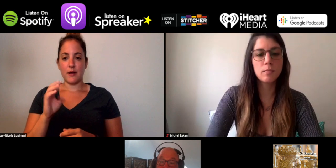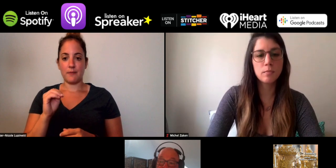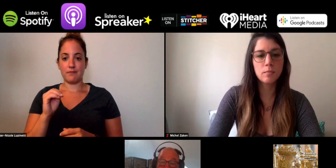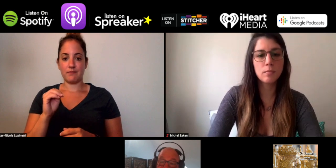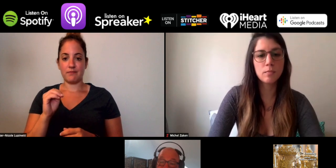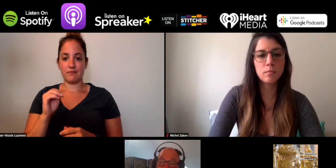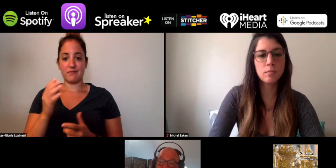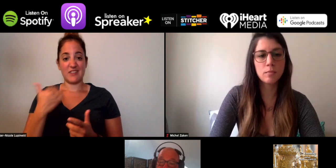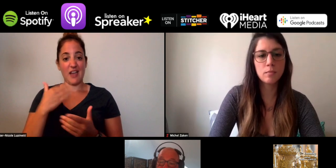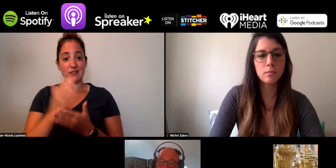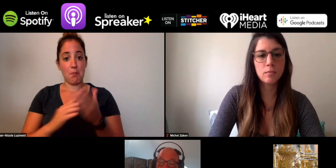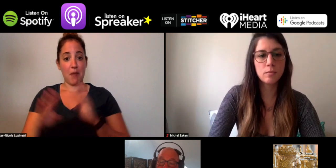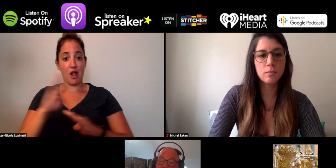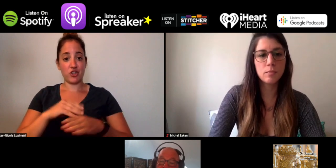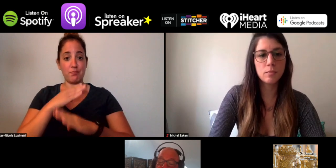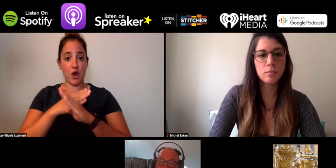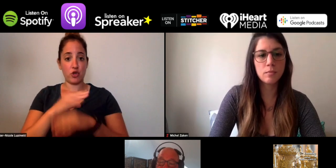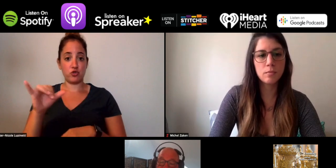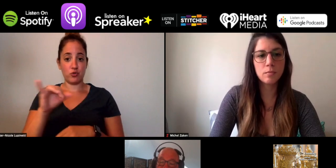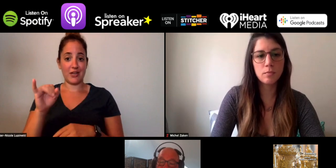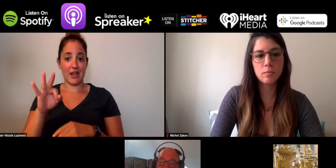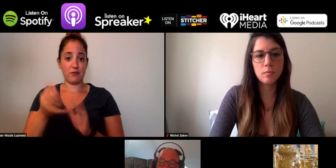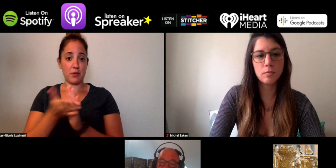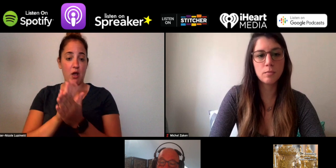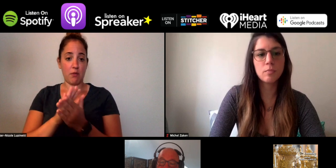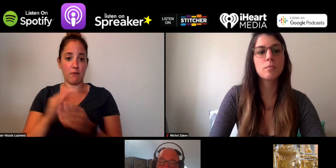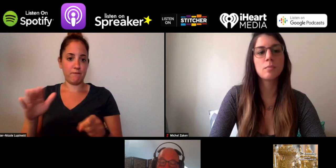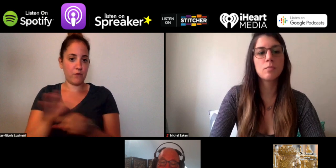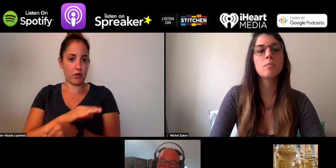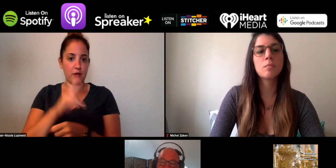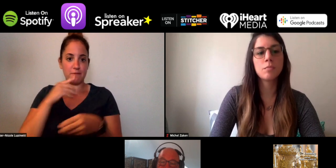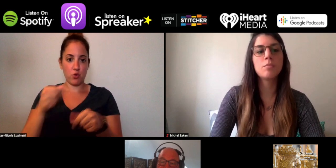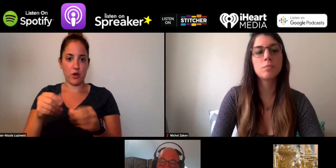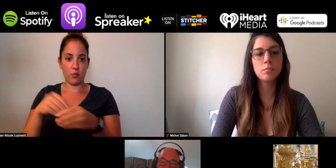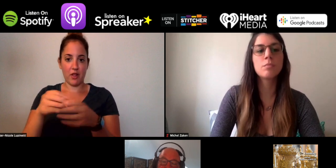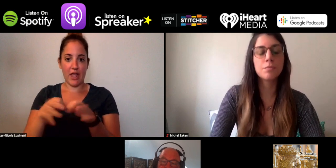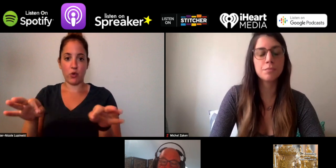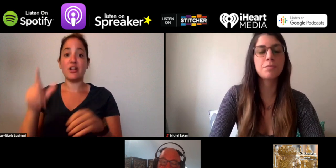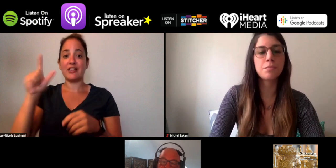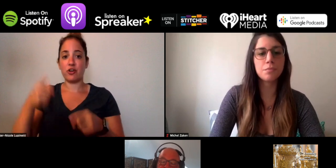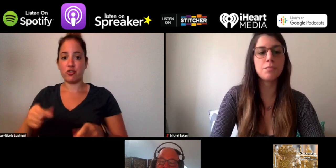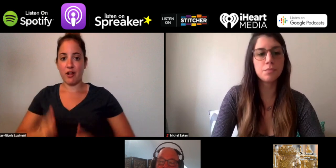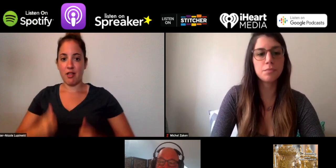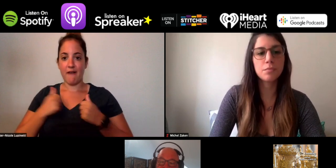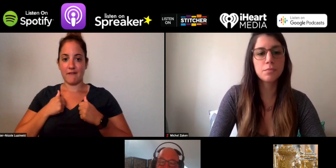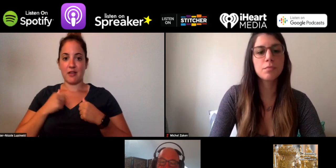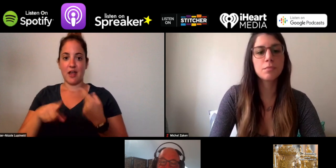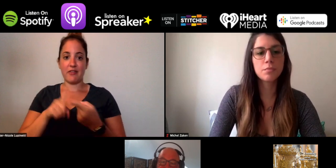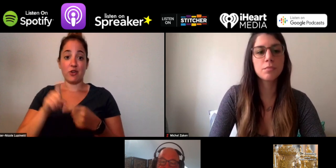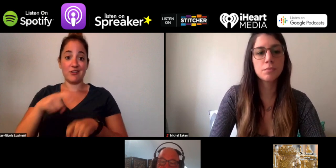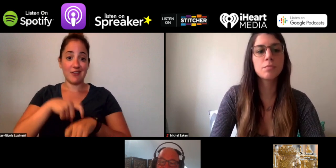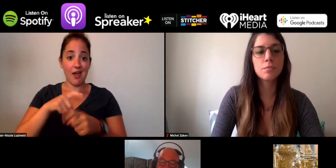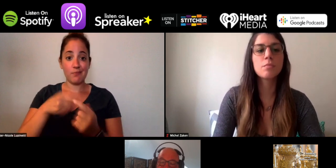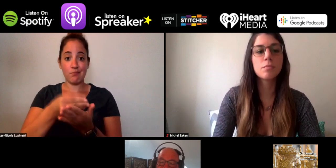almost some biological barriers to becoming fluent in a language later in life, and then you need the time, money, and